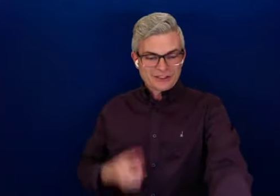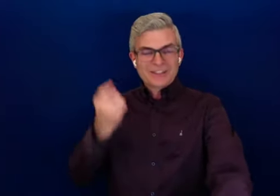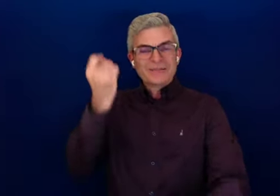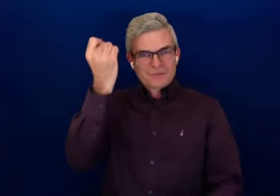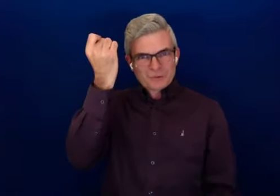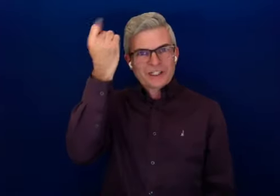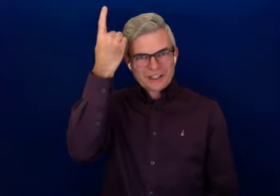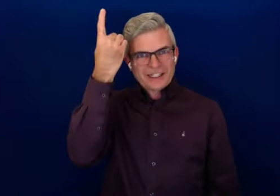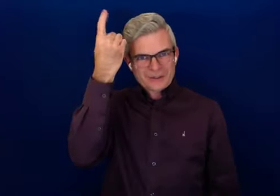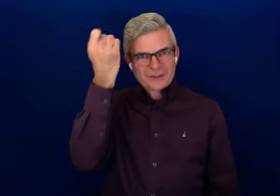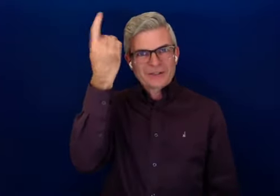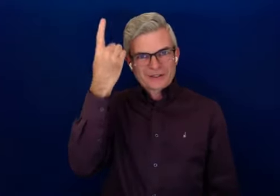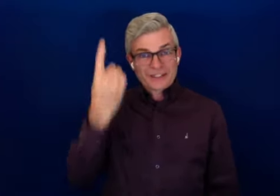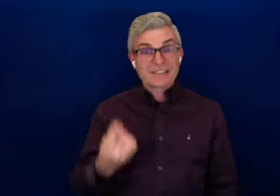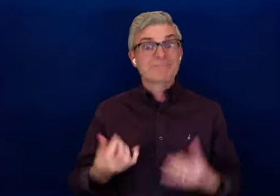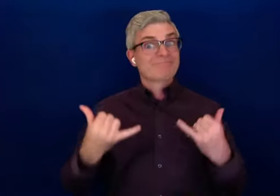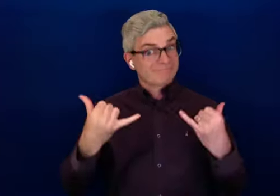is realize or understand.